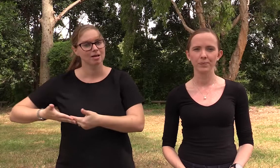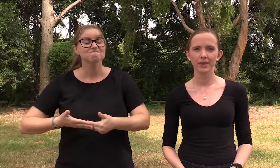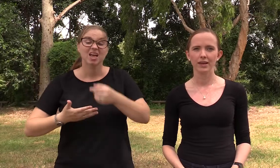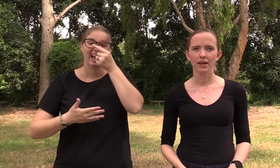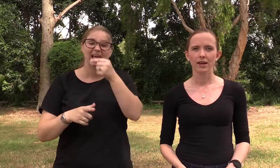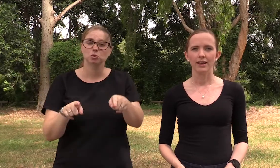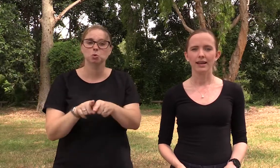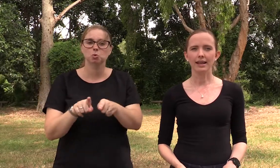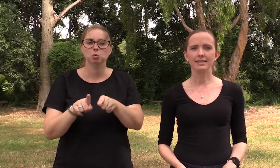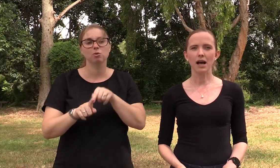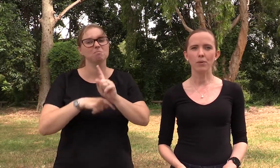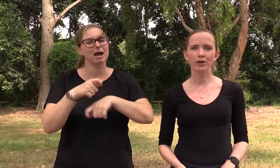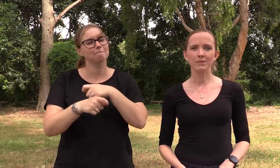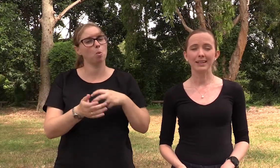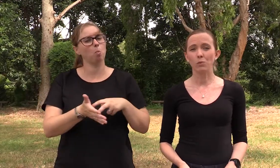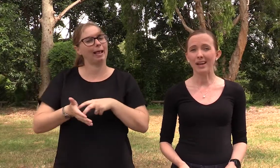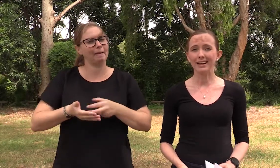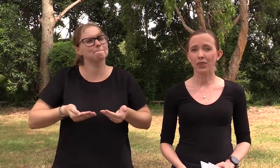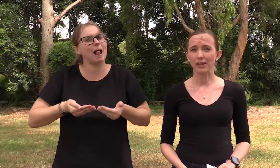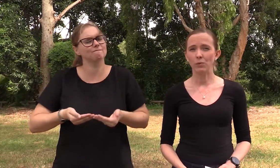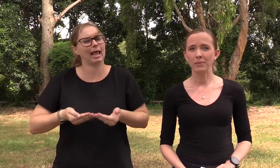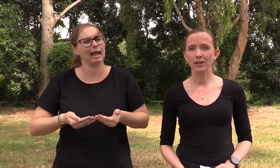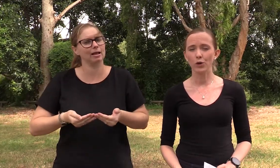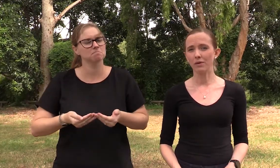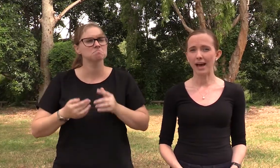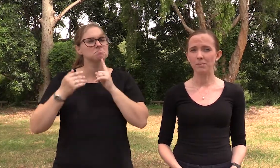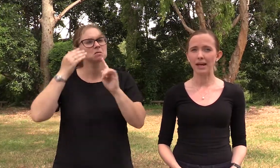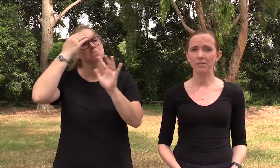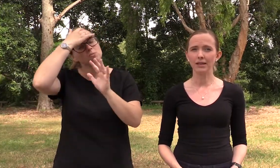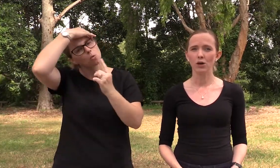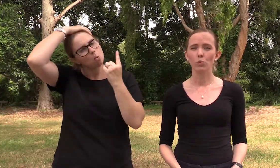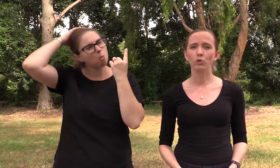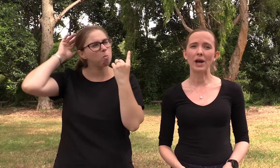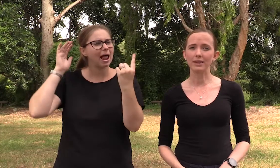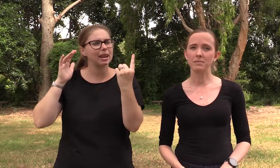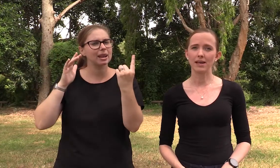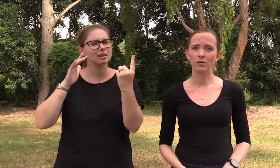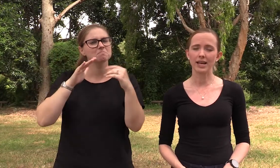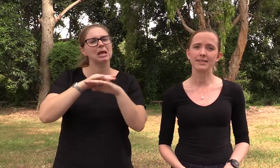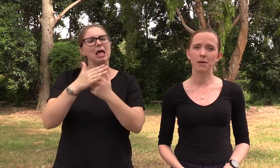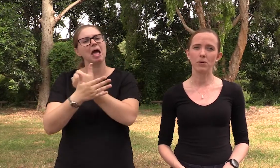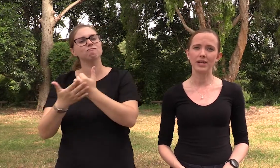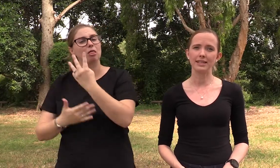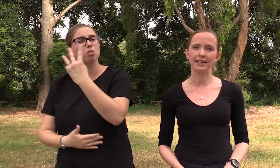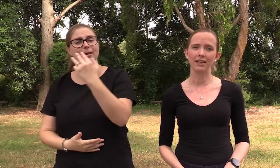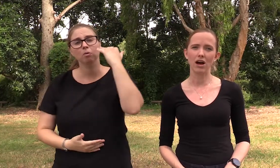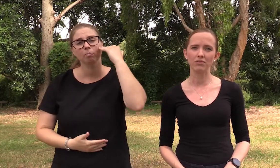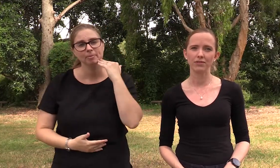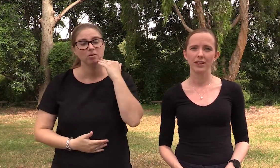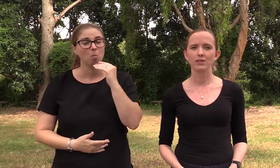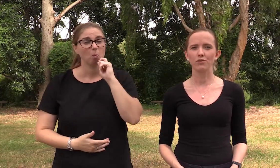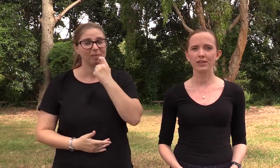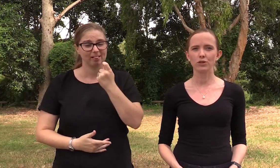floor. It's approximately 1 in 3 women who have had a baby will wet themselves at some point in their